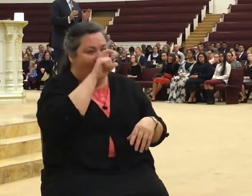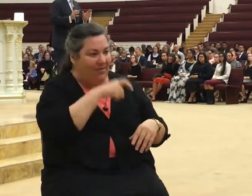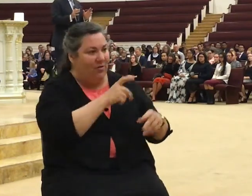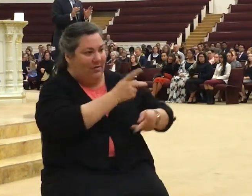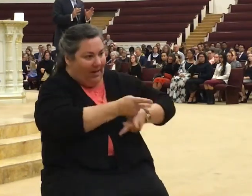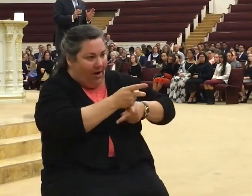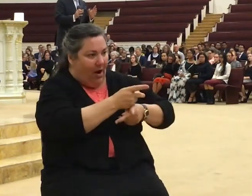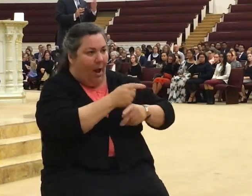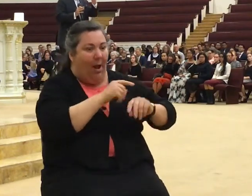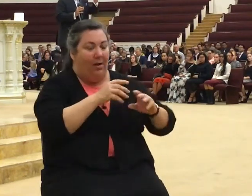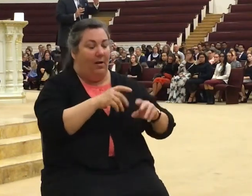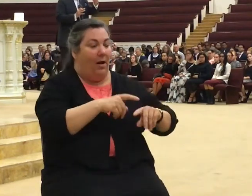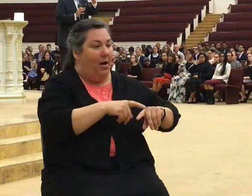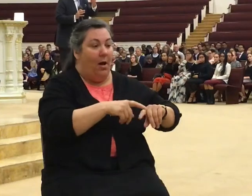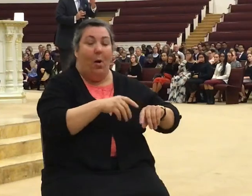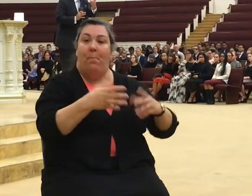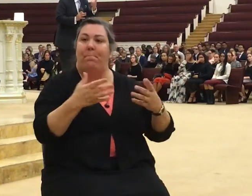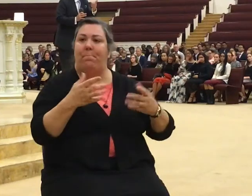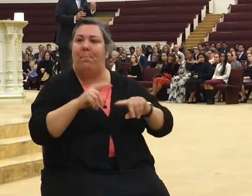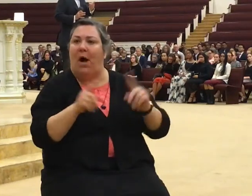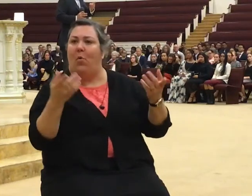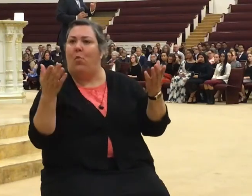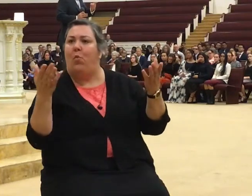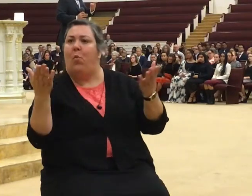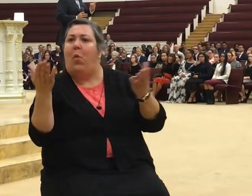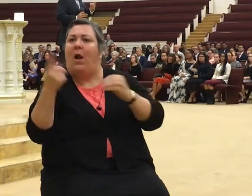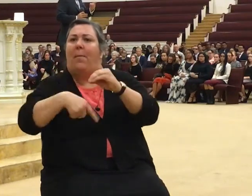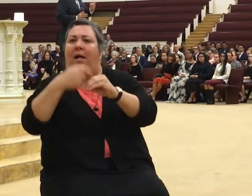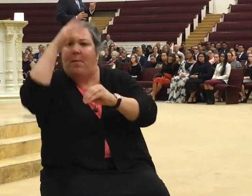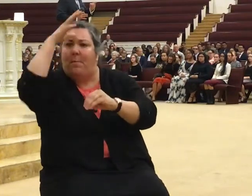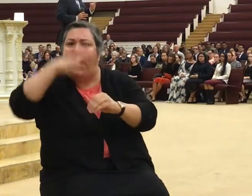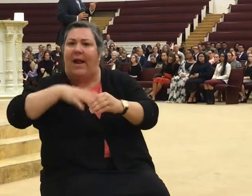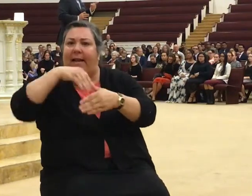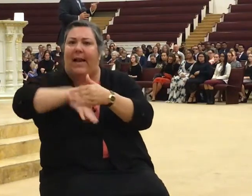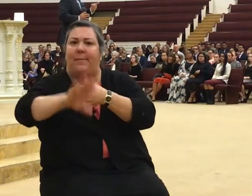that doing for the guy that walked in that needs the Holy Ghost?